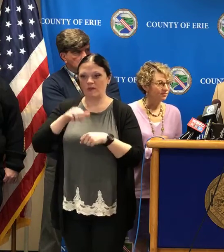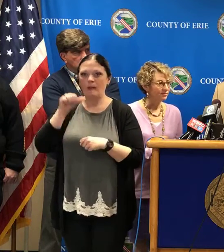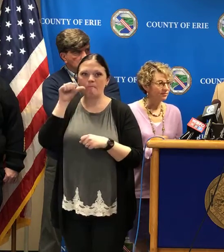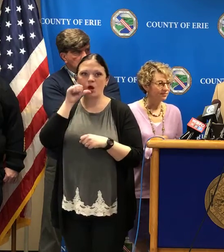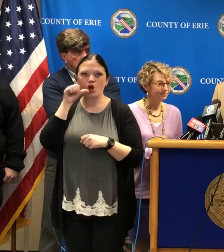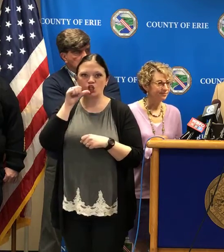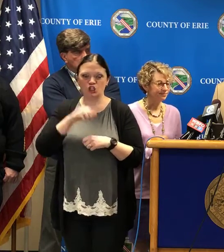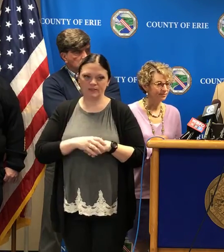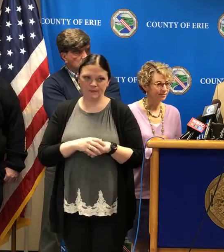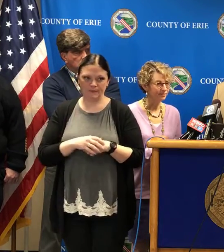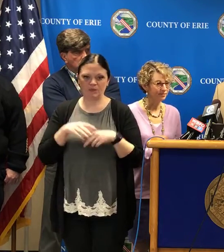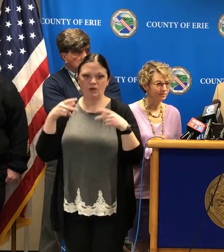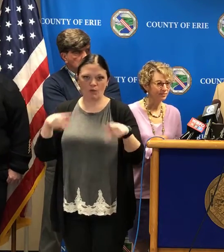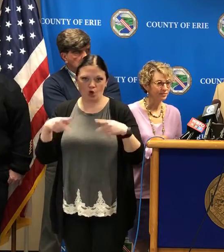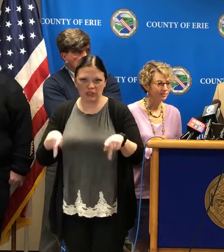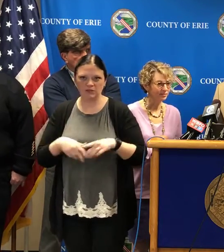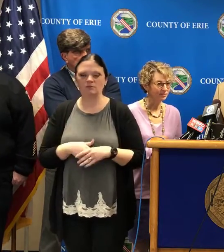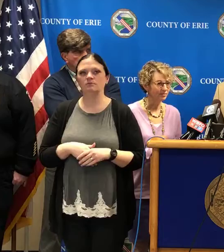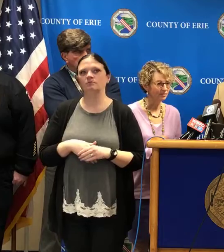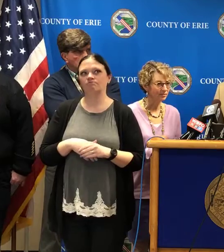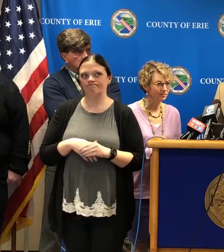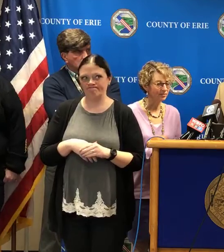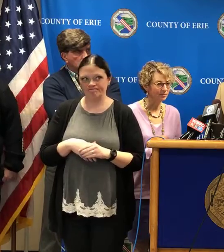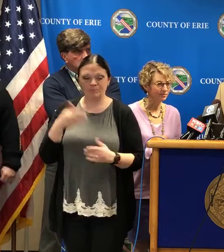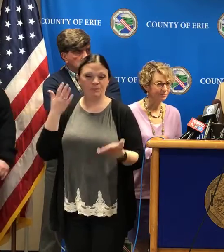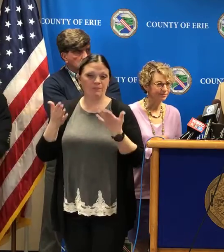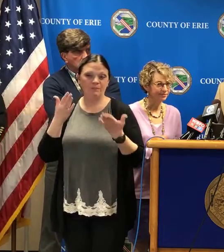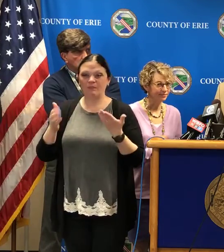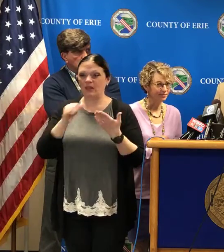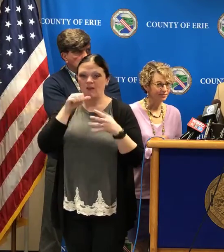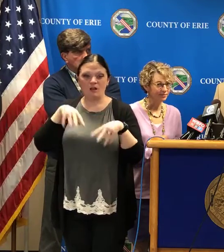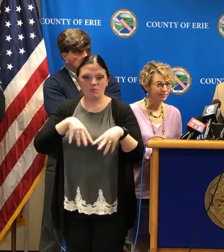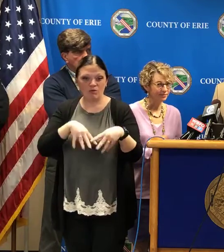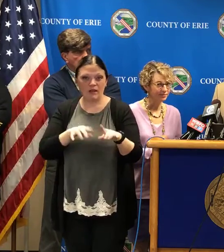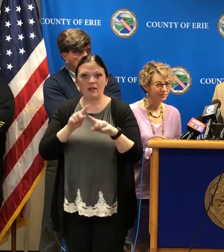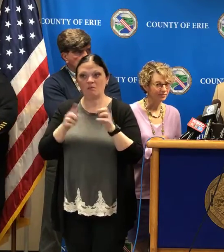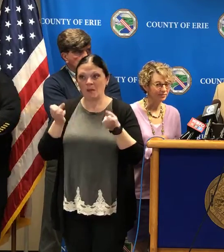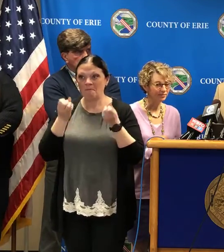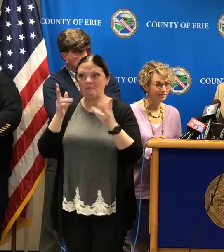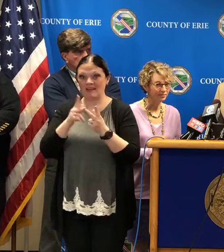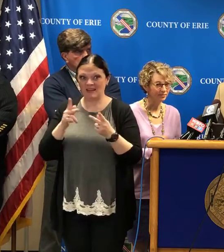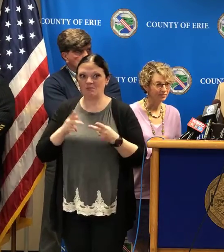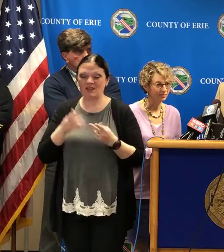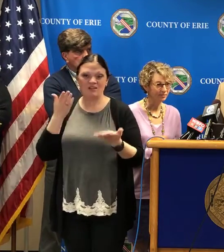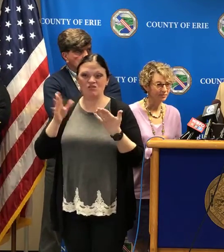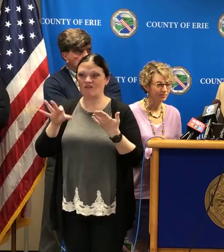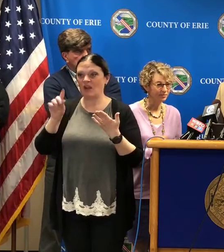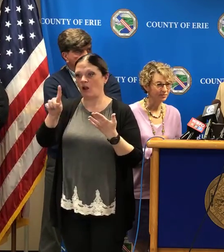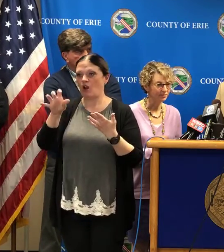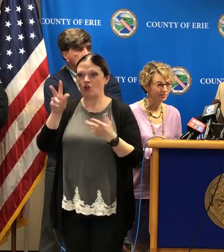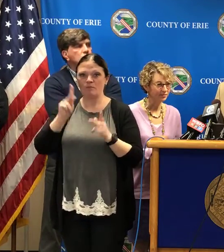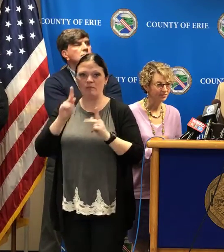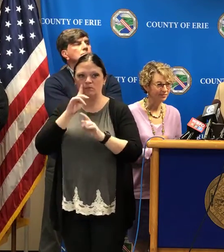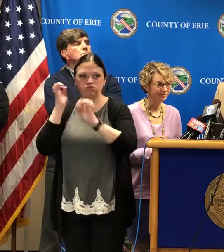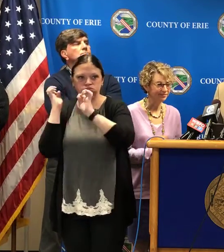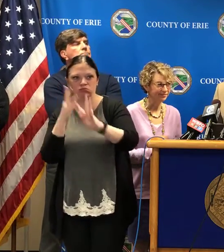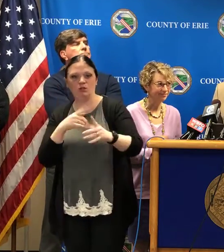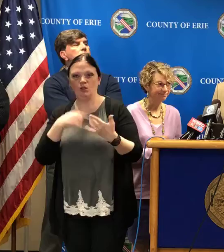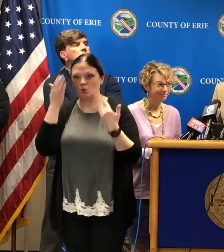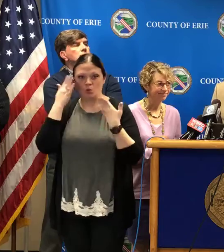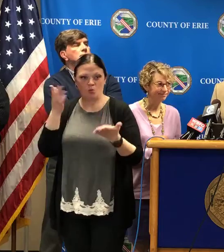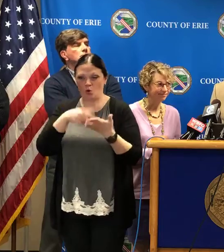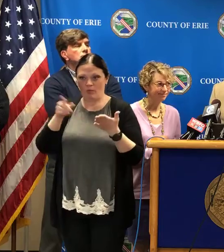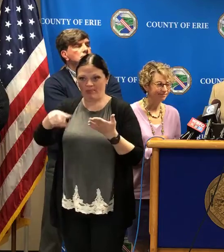bars and parties. There may not be a parade, but there's going to be lots of places where you might find 100 people in there. You don't know what they